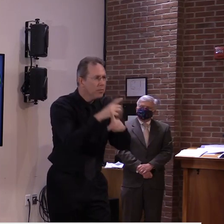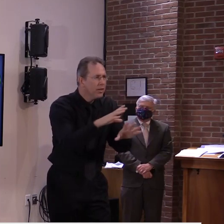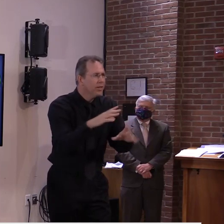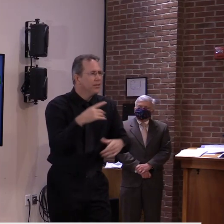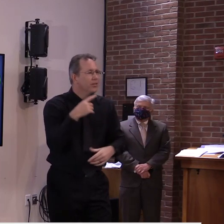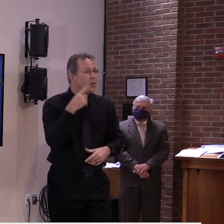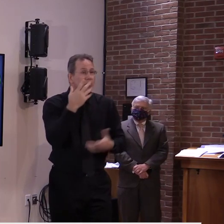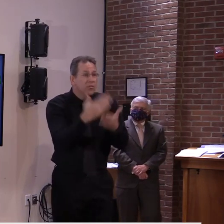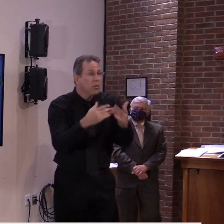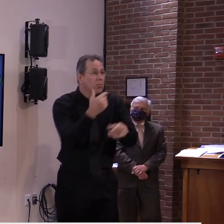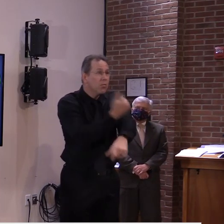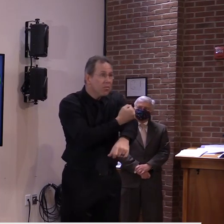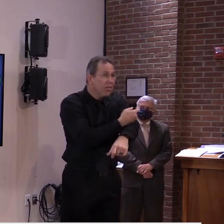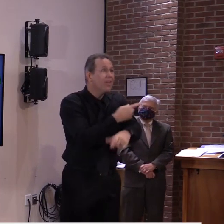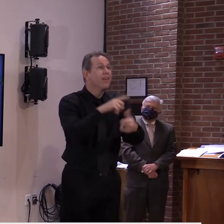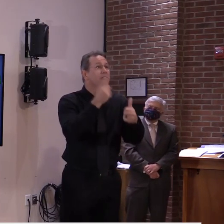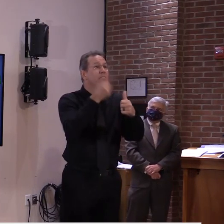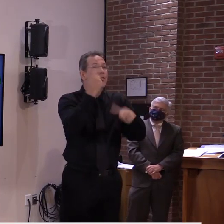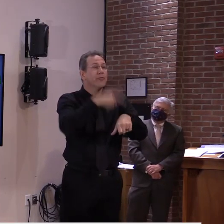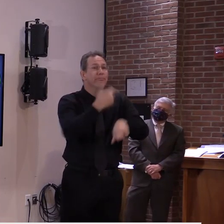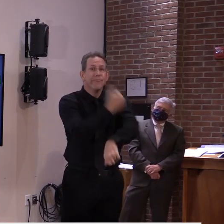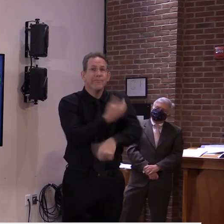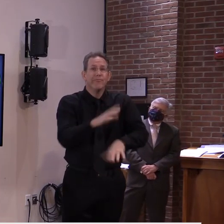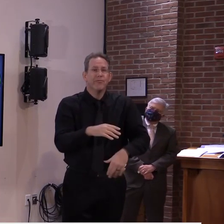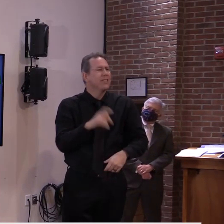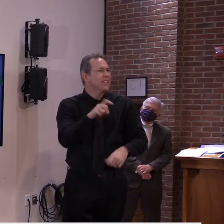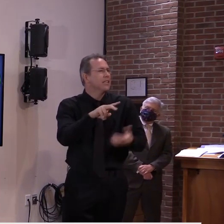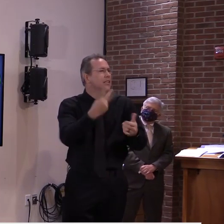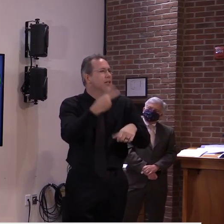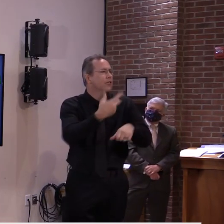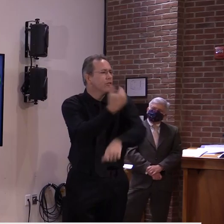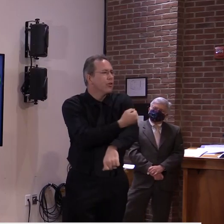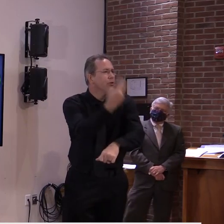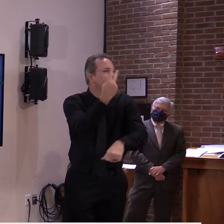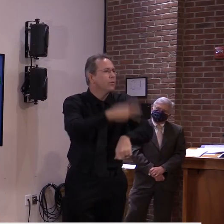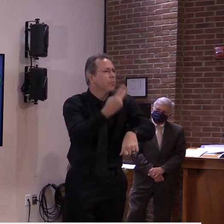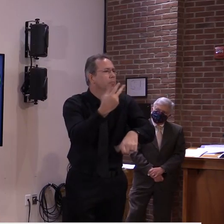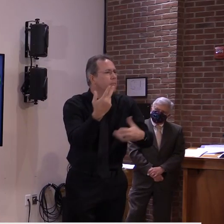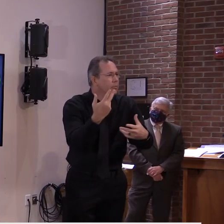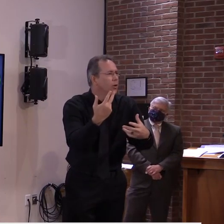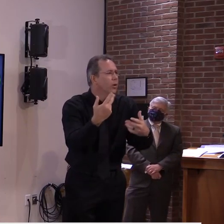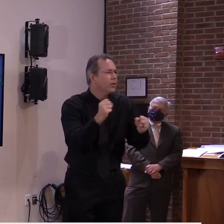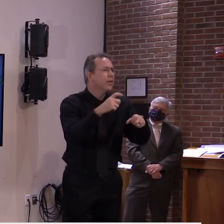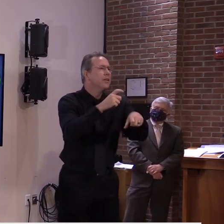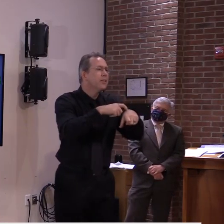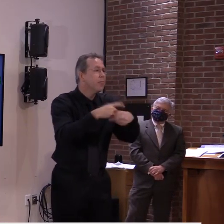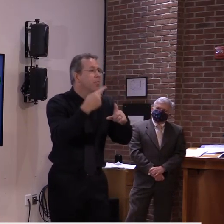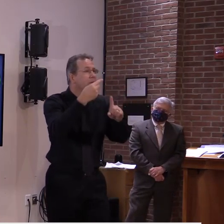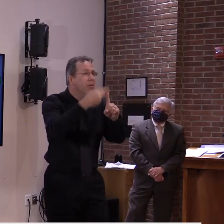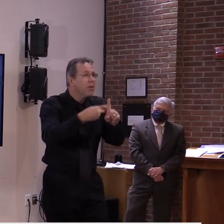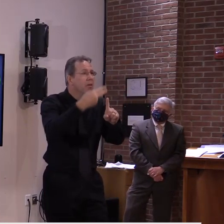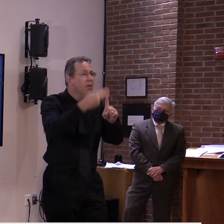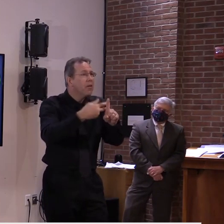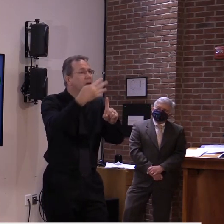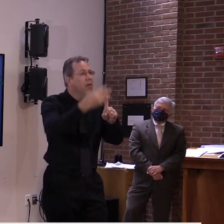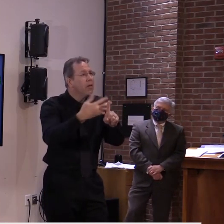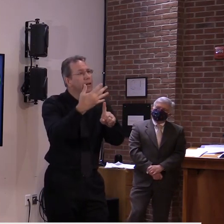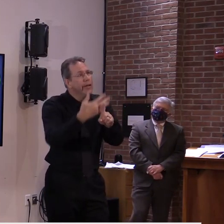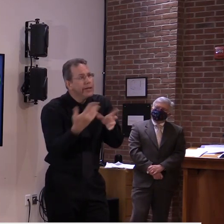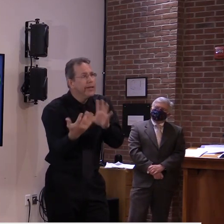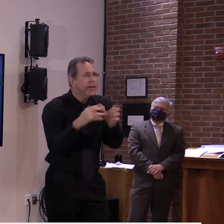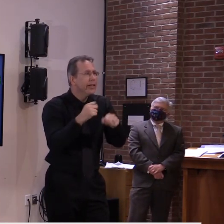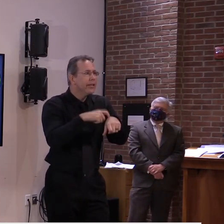for these first two platforms. So this is going to take some time. This is going to take months. So this isn't instantaneous